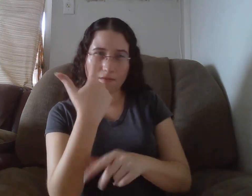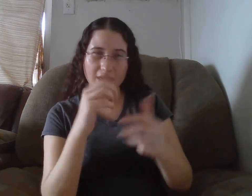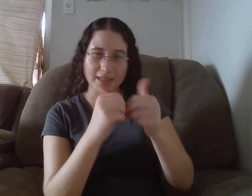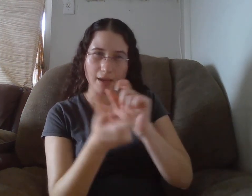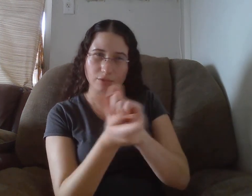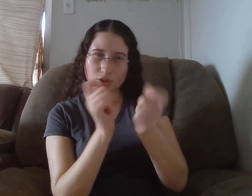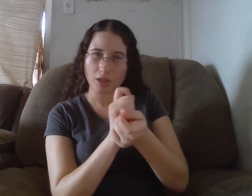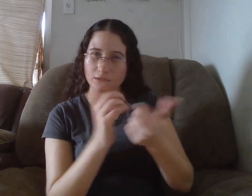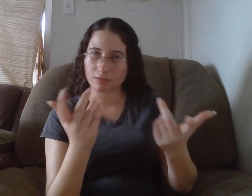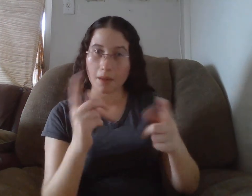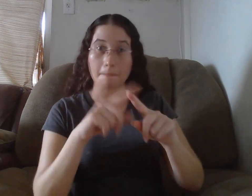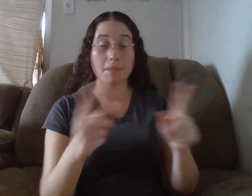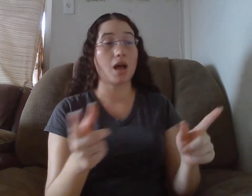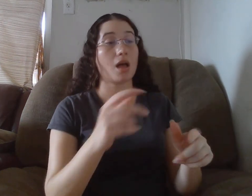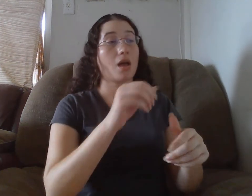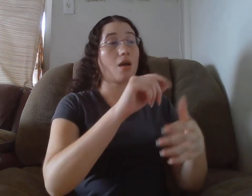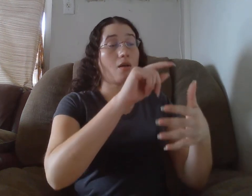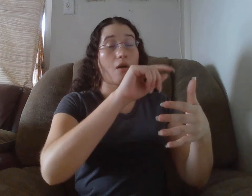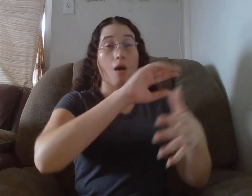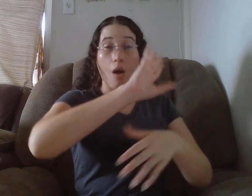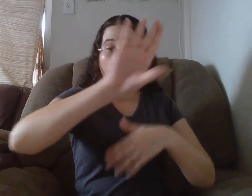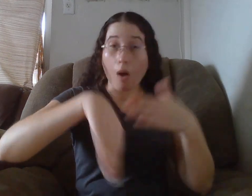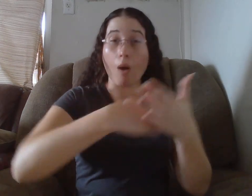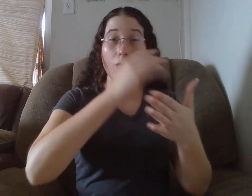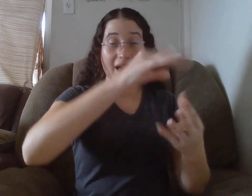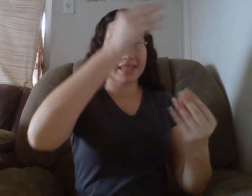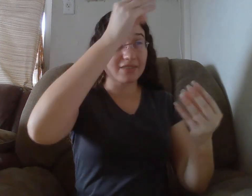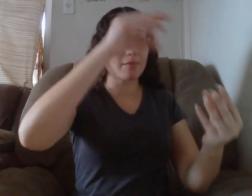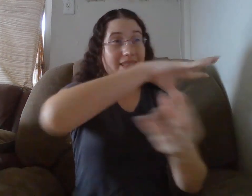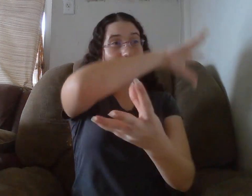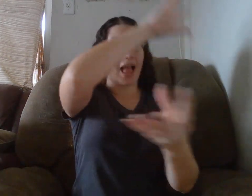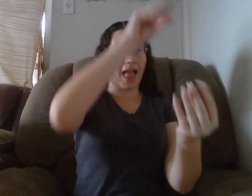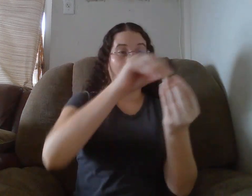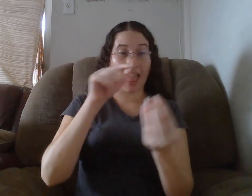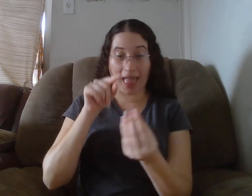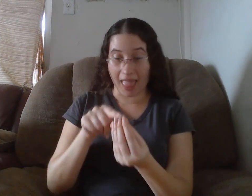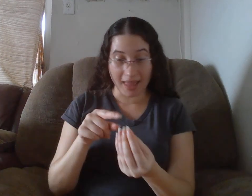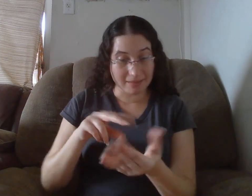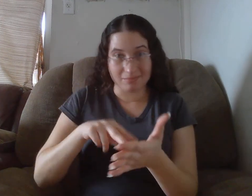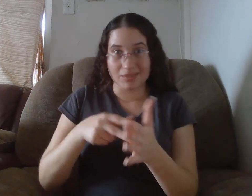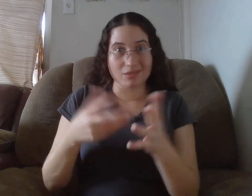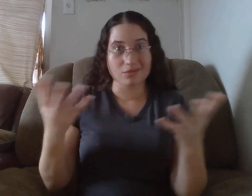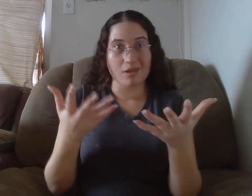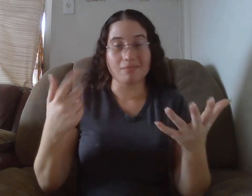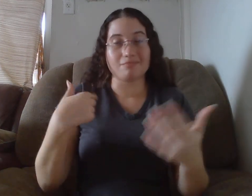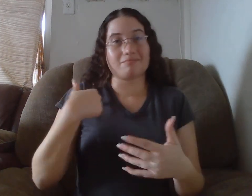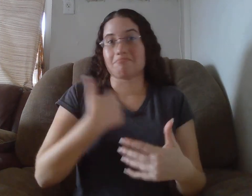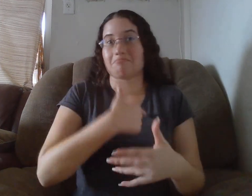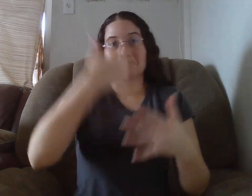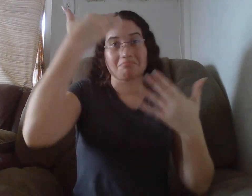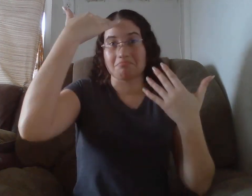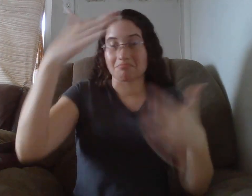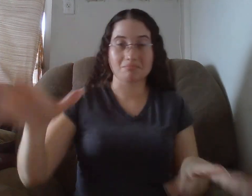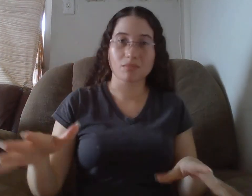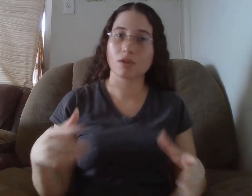But what all that means is still fairly unknown. And we do wish to be able to interpret that so we can move